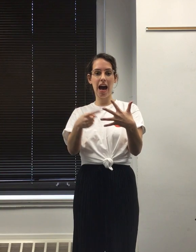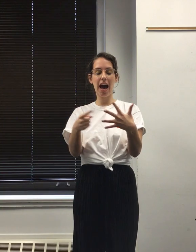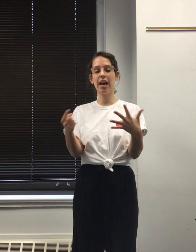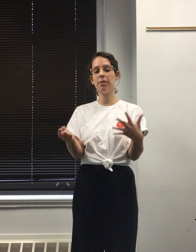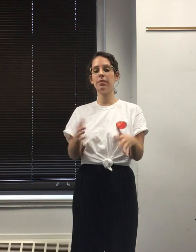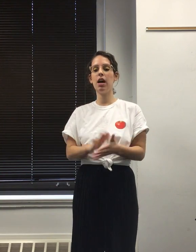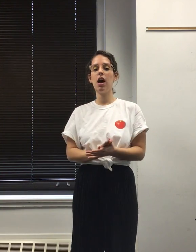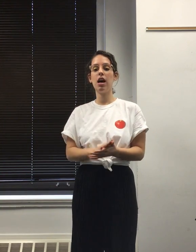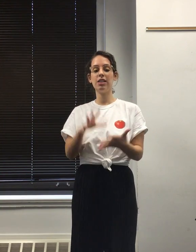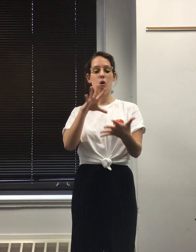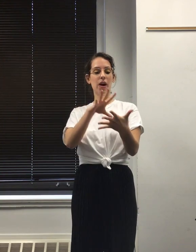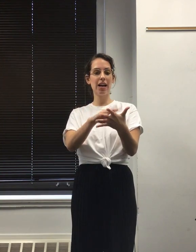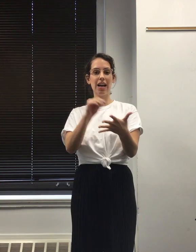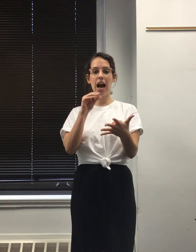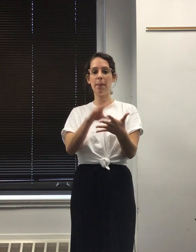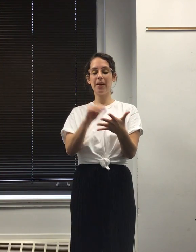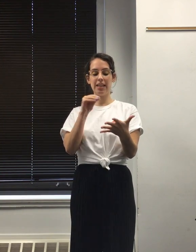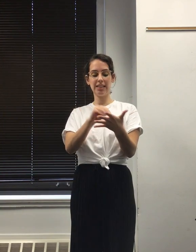down as we go.